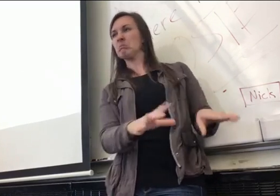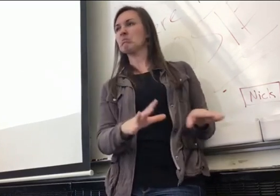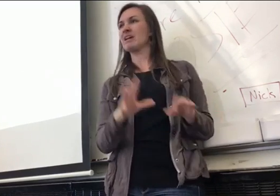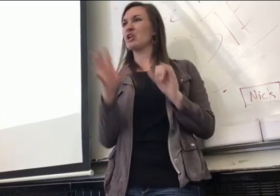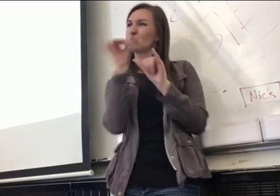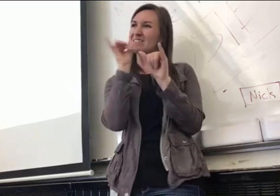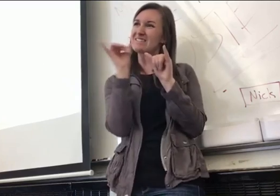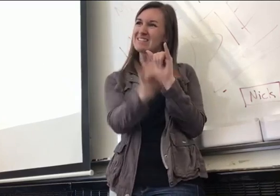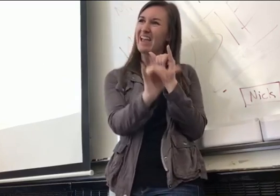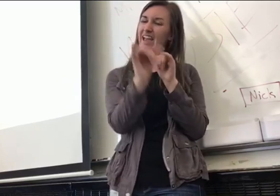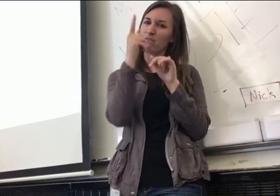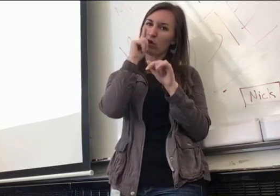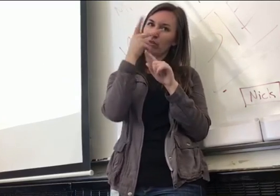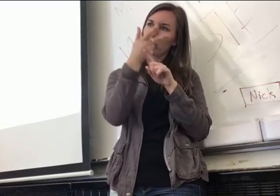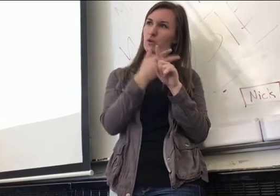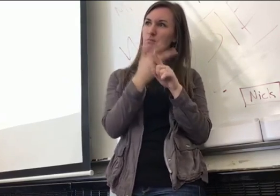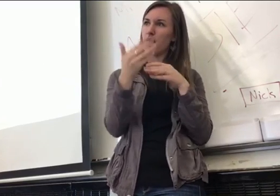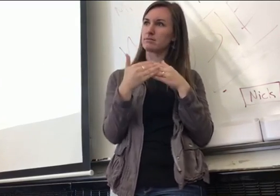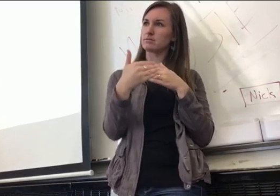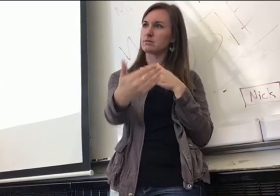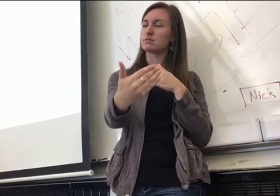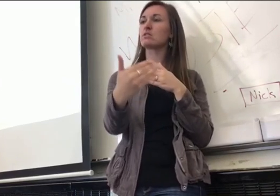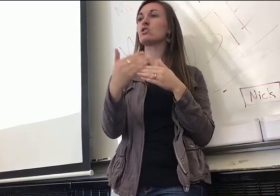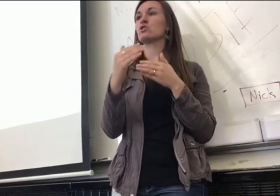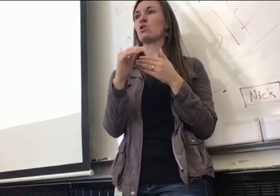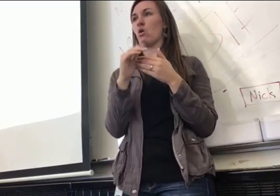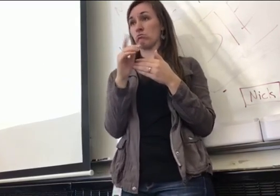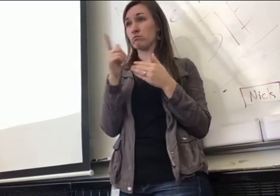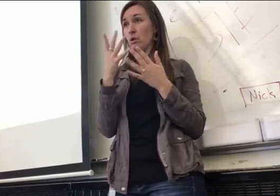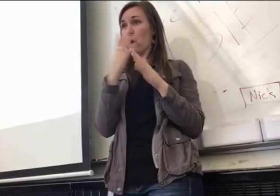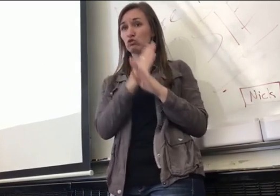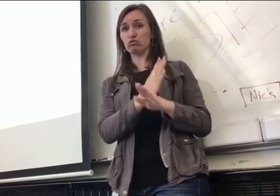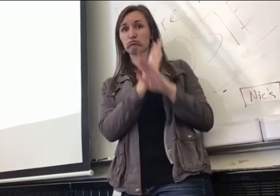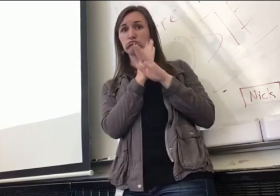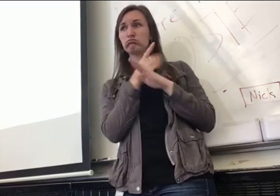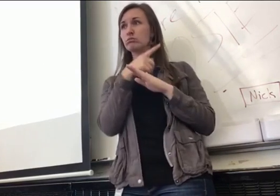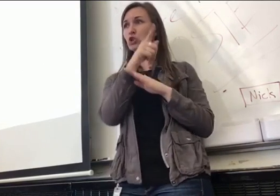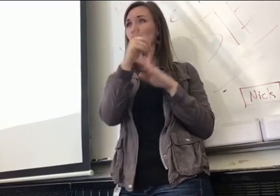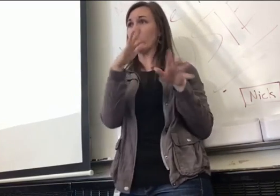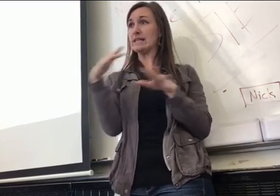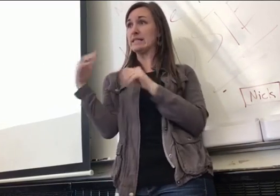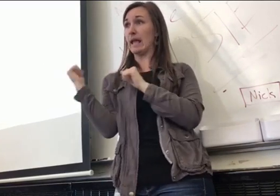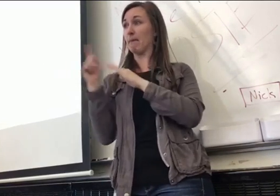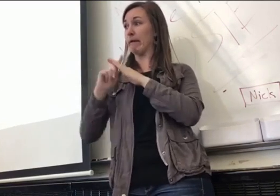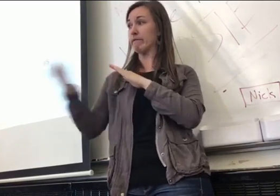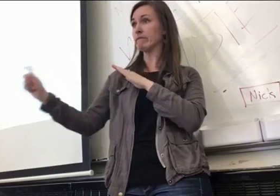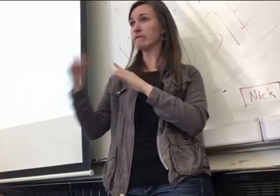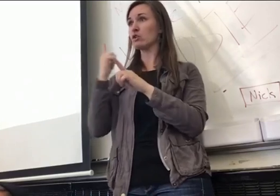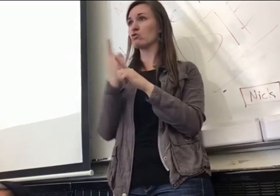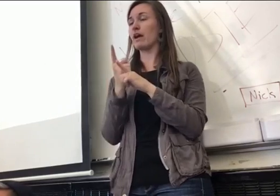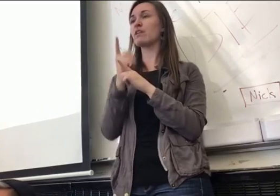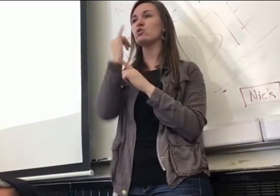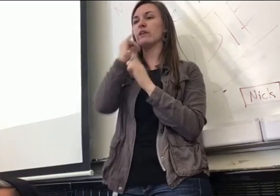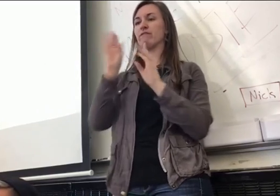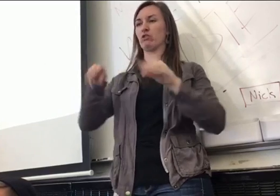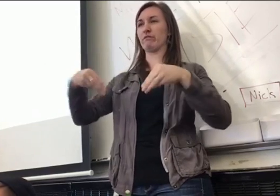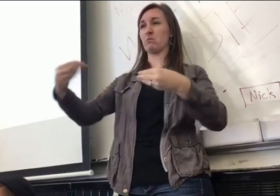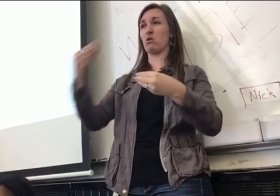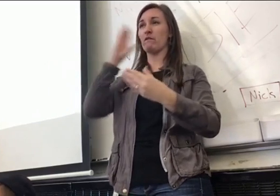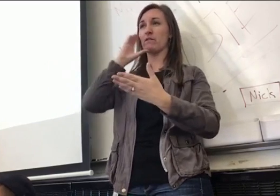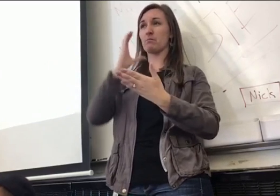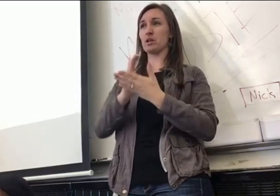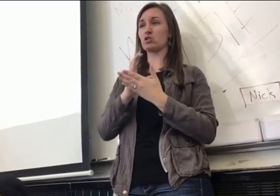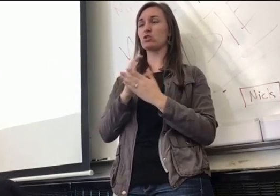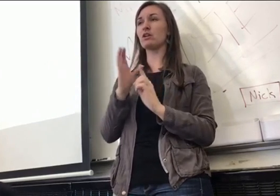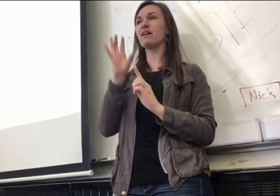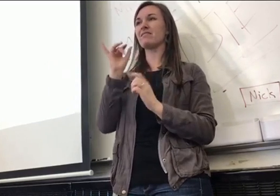time. How you are kept from going out, because they don't want you to go and cause a mutiny. If you'll just quickly flip it over, this is